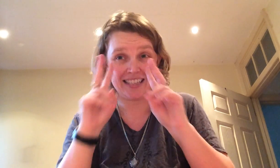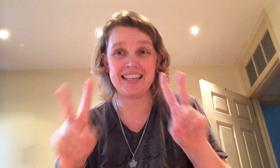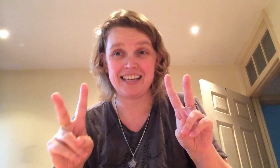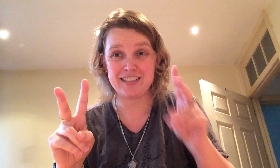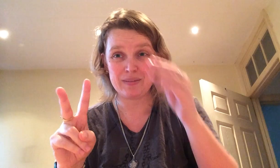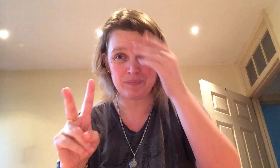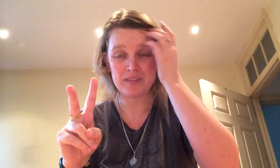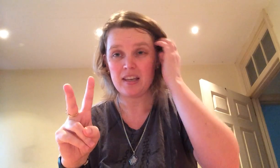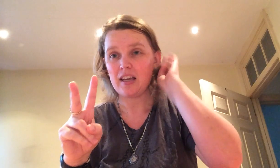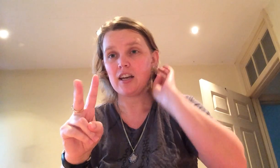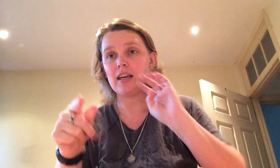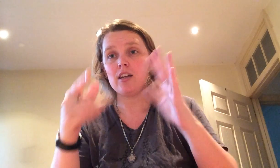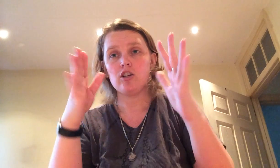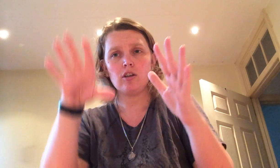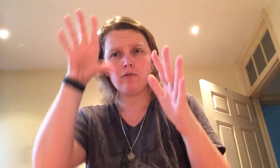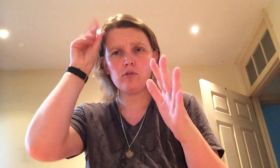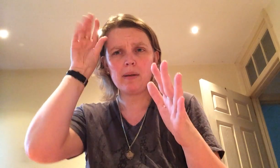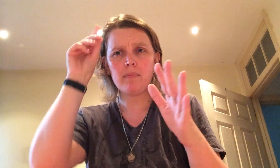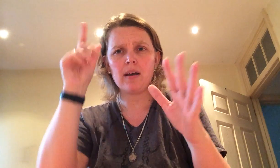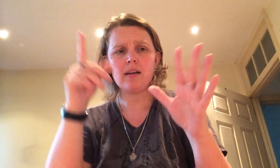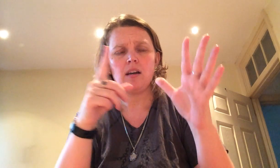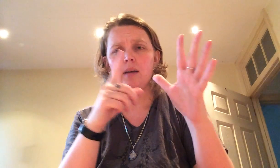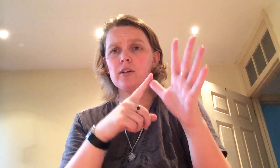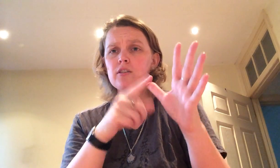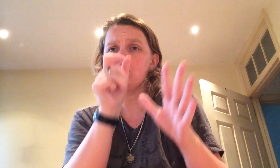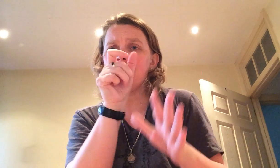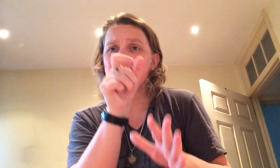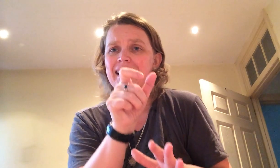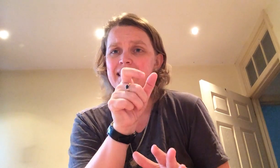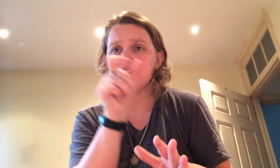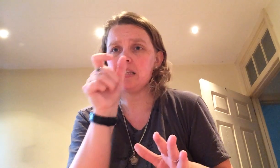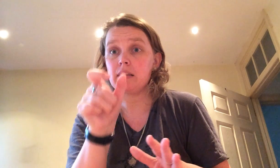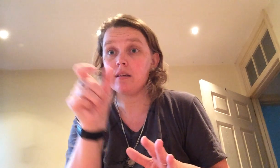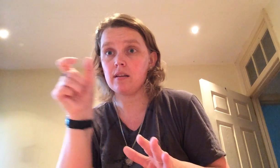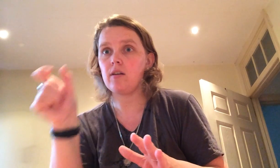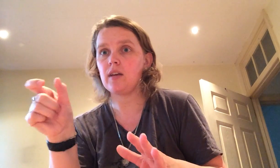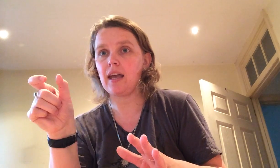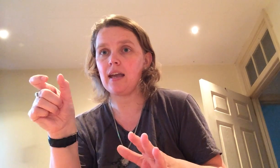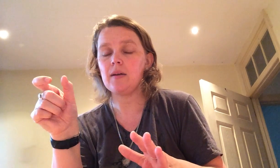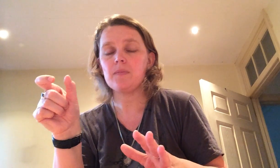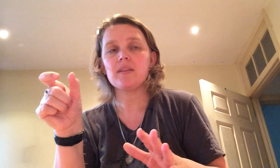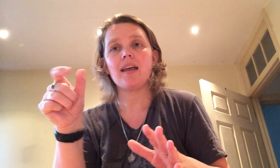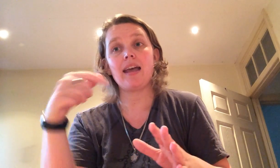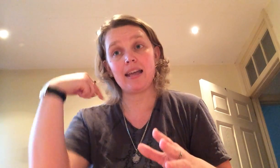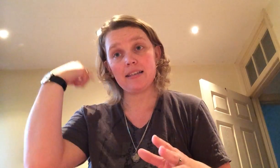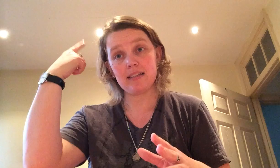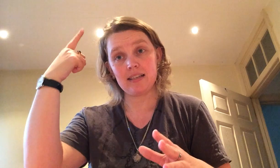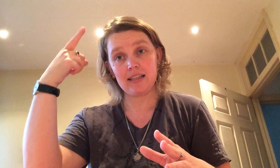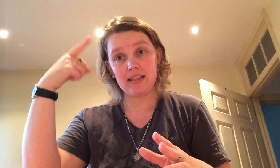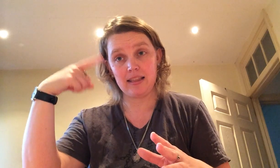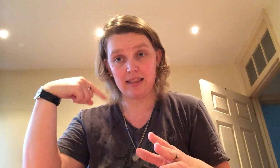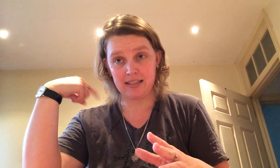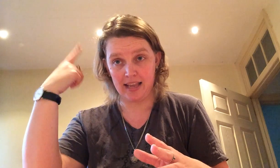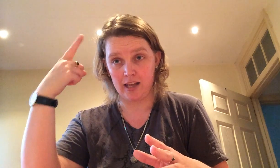see it. Okay, so if you remember, I'm going to do the letters, okay, and the